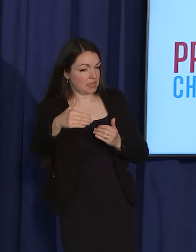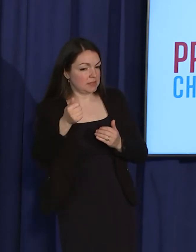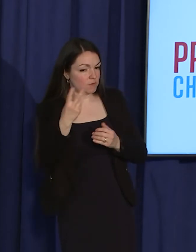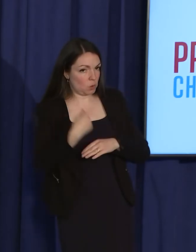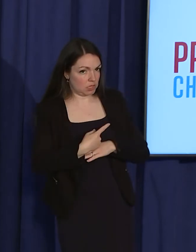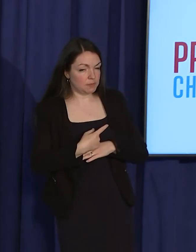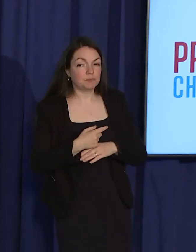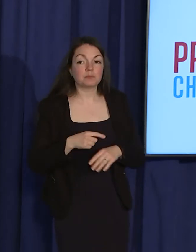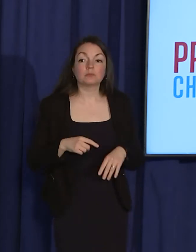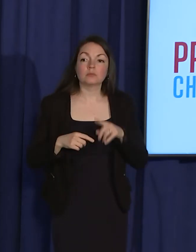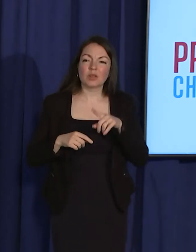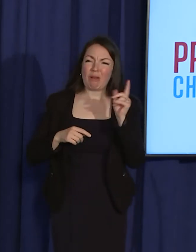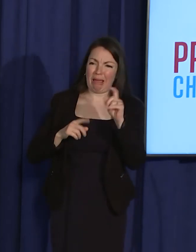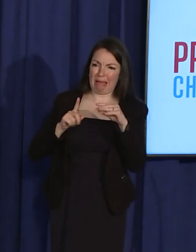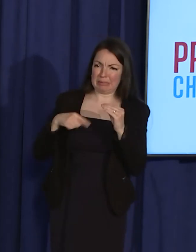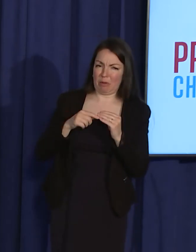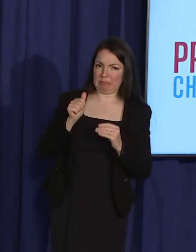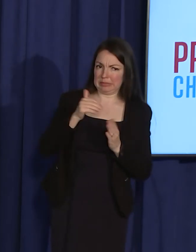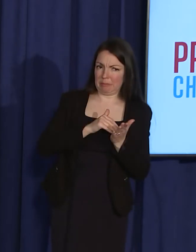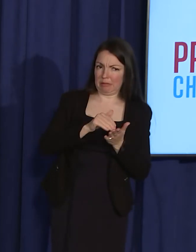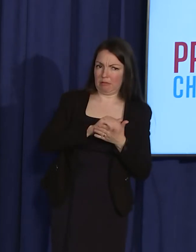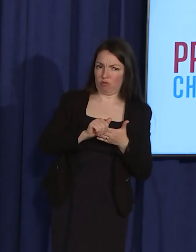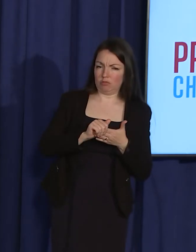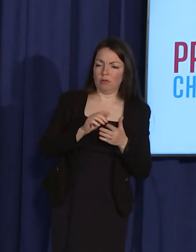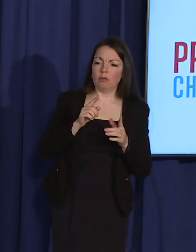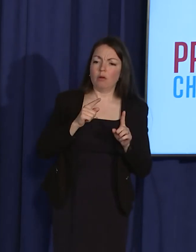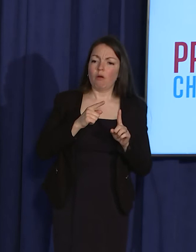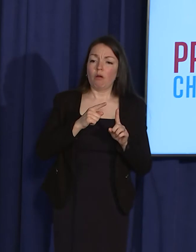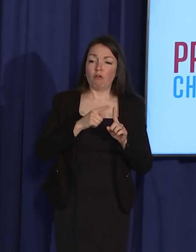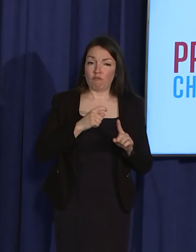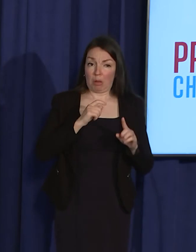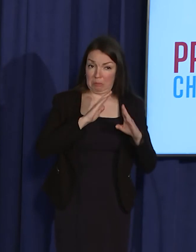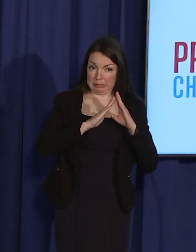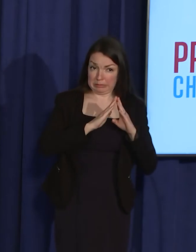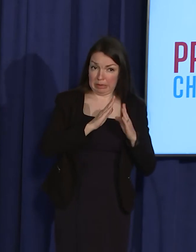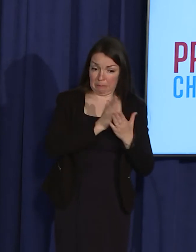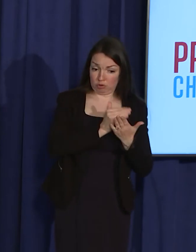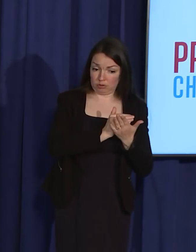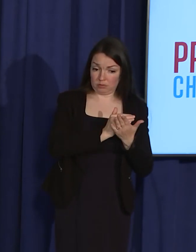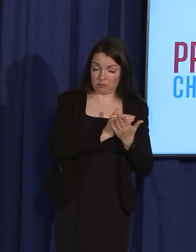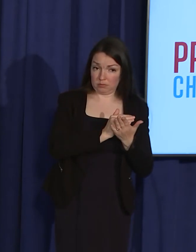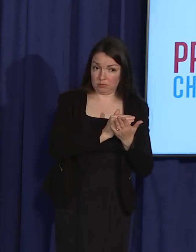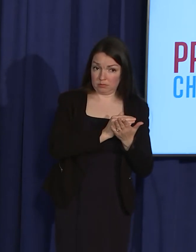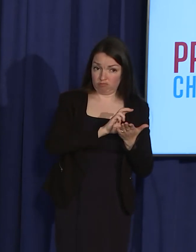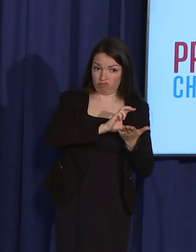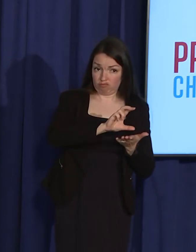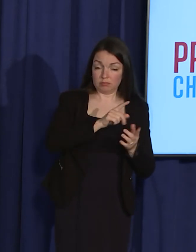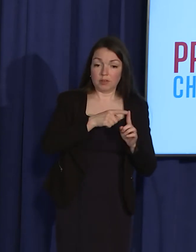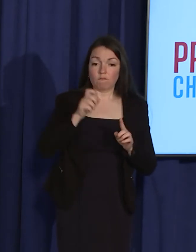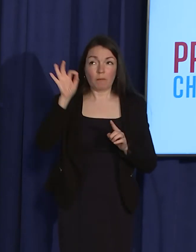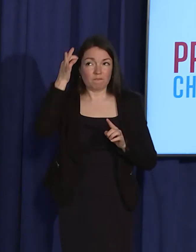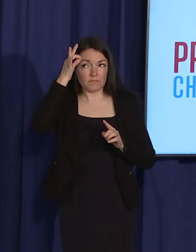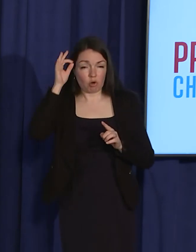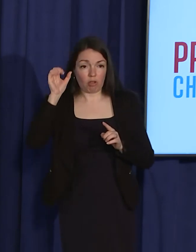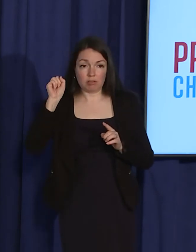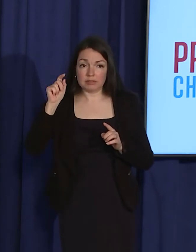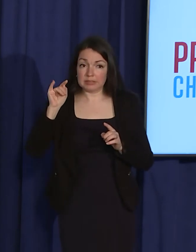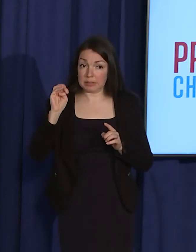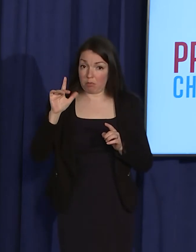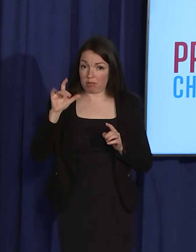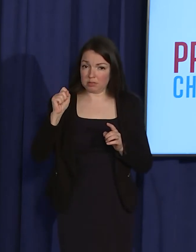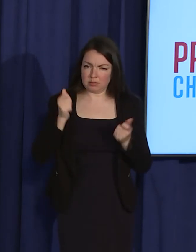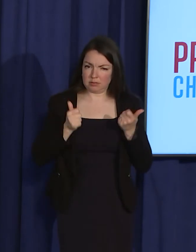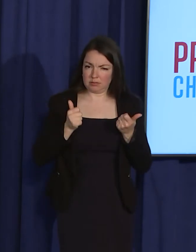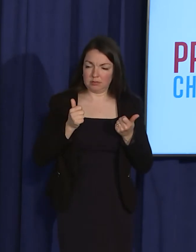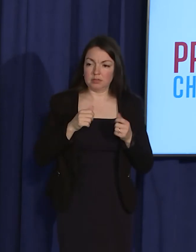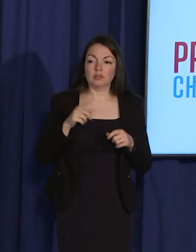ask you about the $10 million? Is the $10 million coming from the city budget allocations or from federal stimulus? It's coming